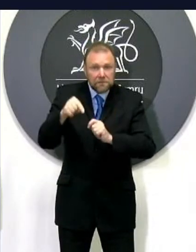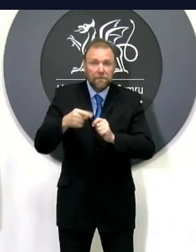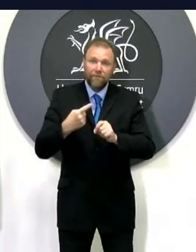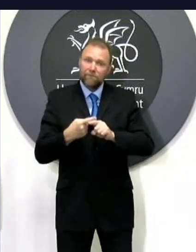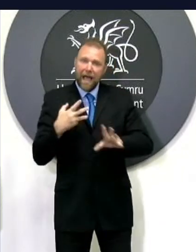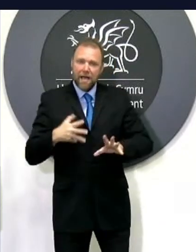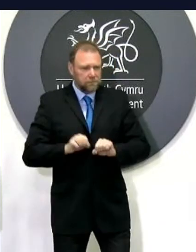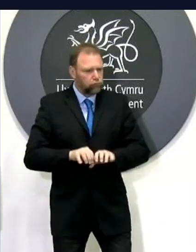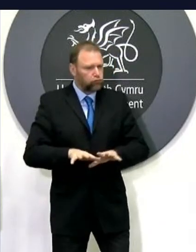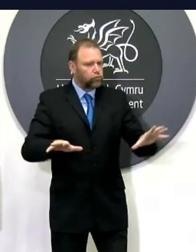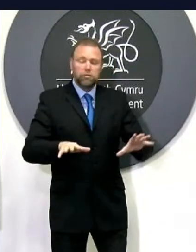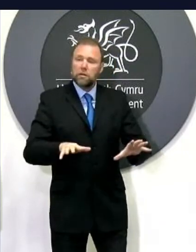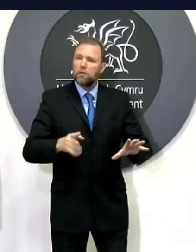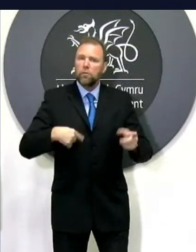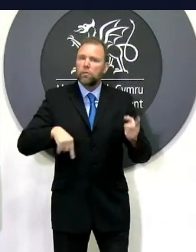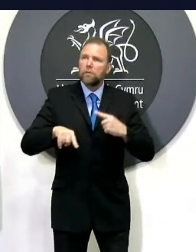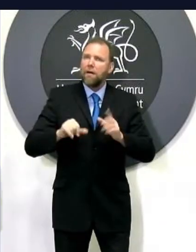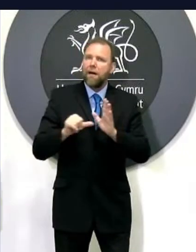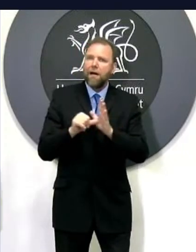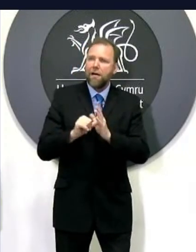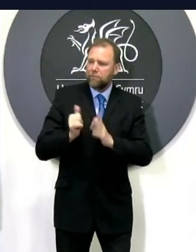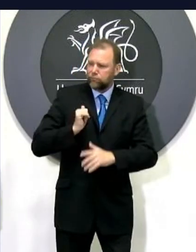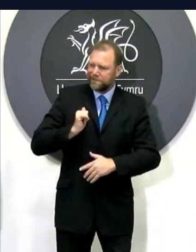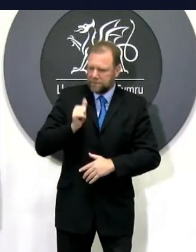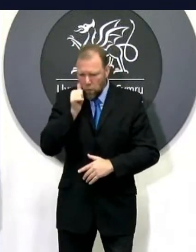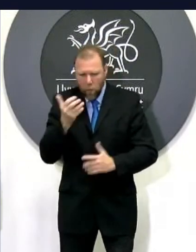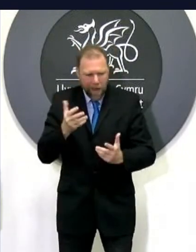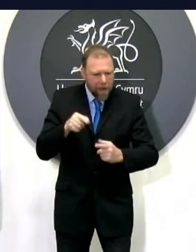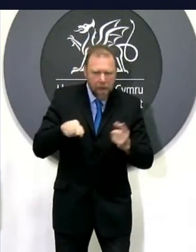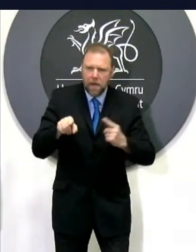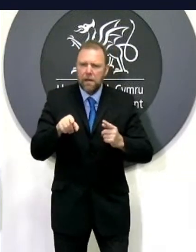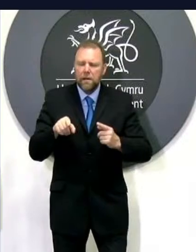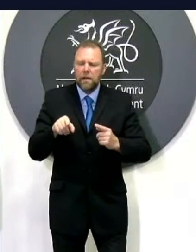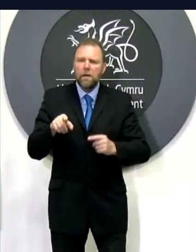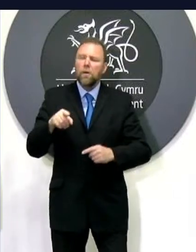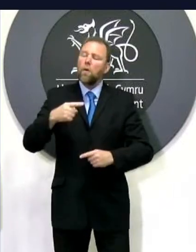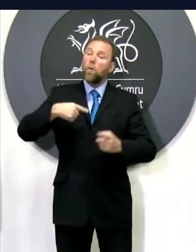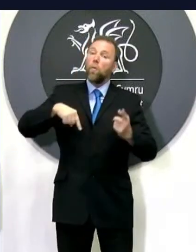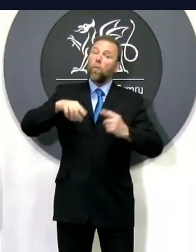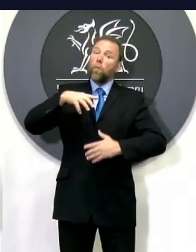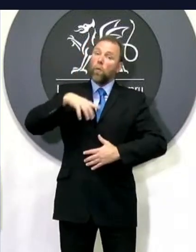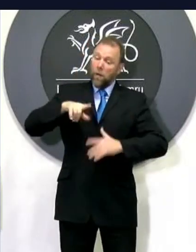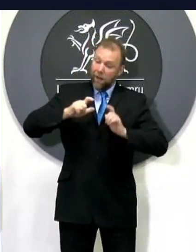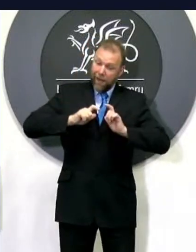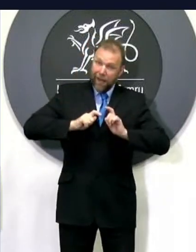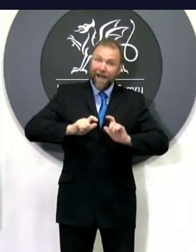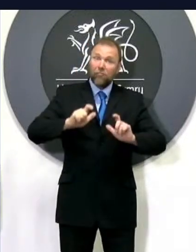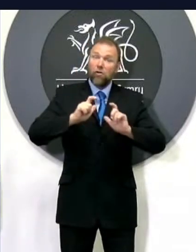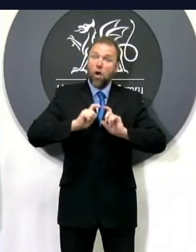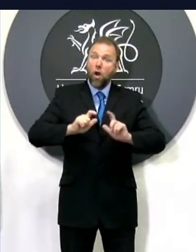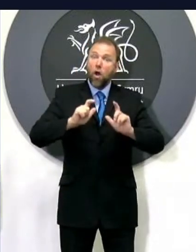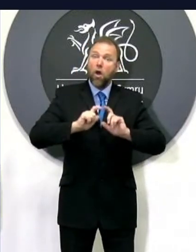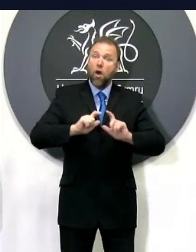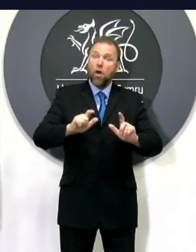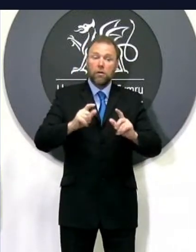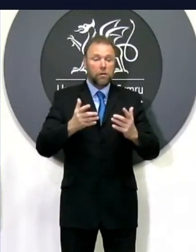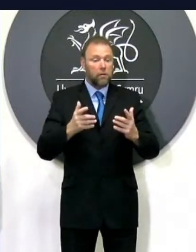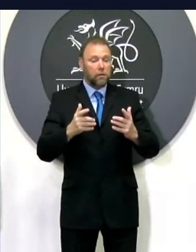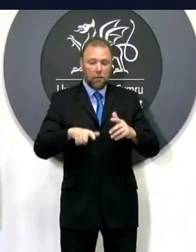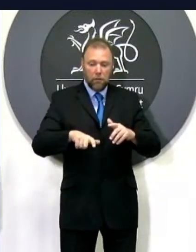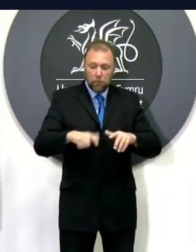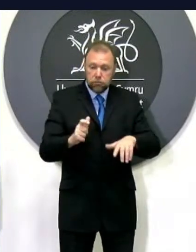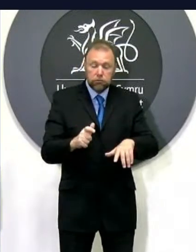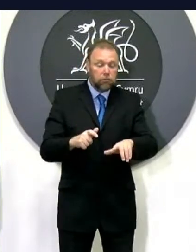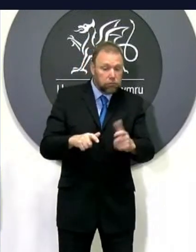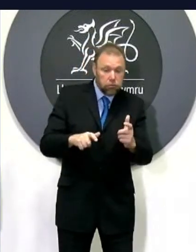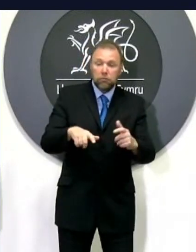unpredictable. We want to be able to carry on with this programme of unlocking restrictions. I